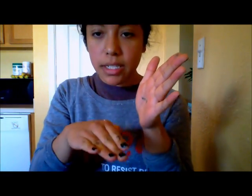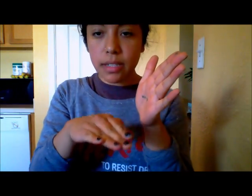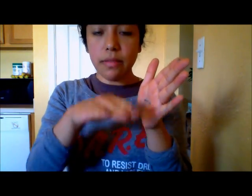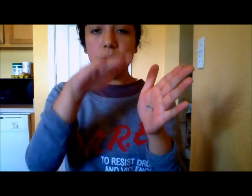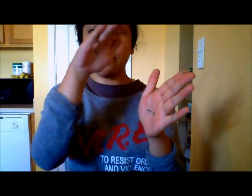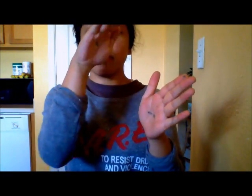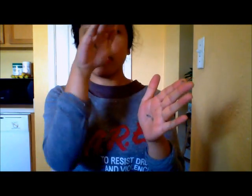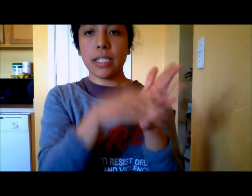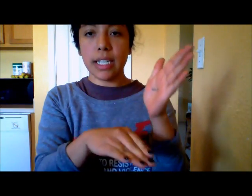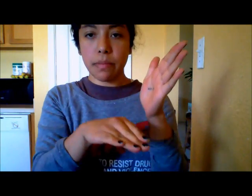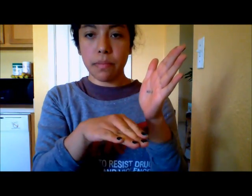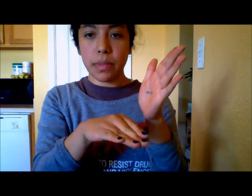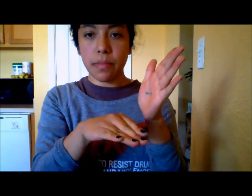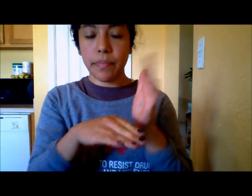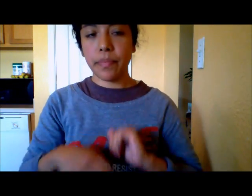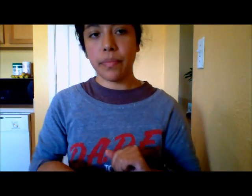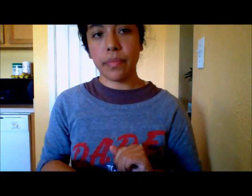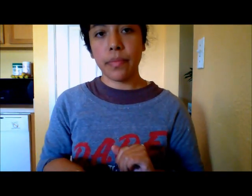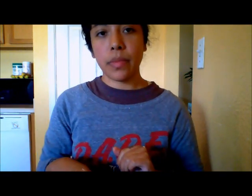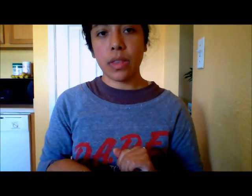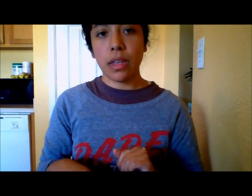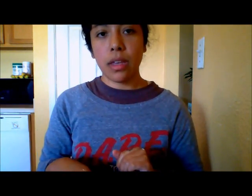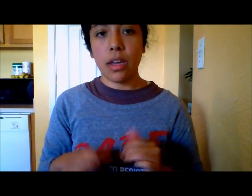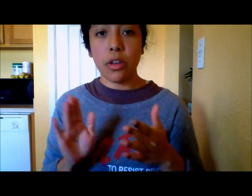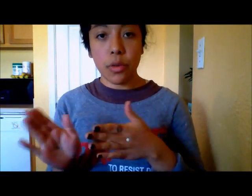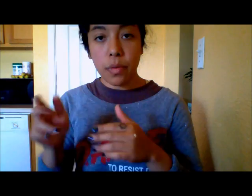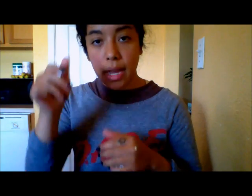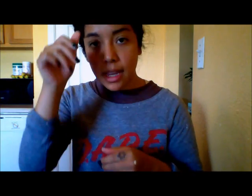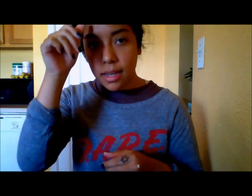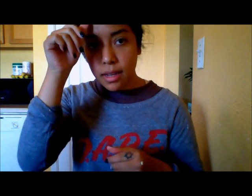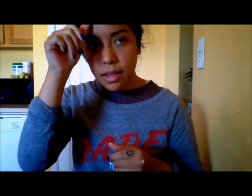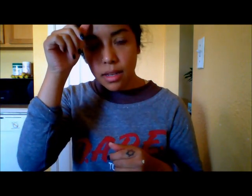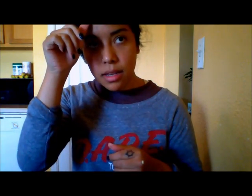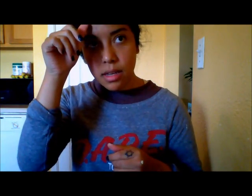Inexpensive, cheap. Now the way